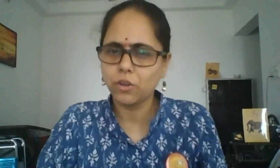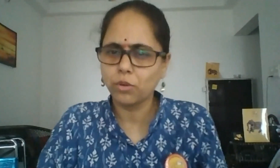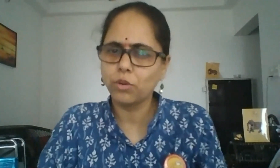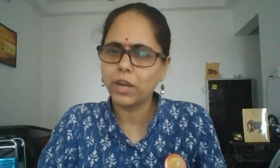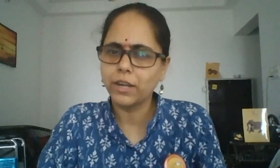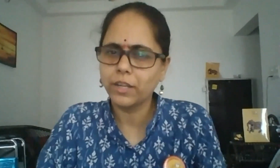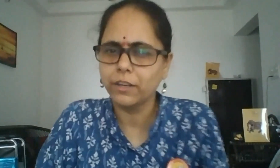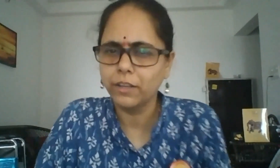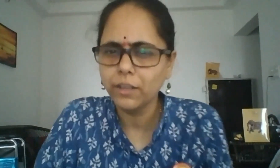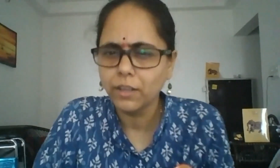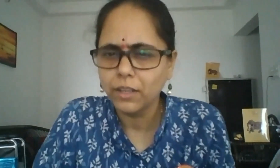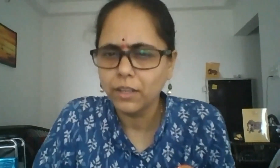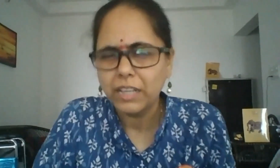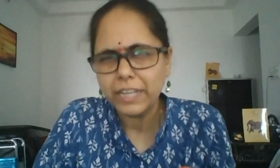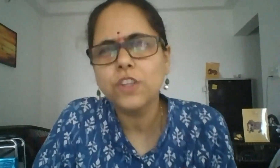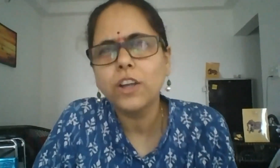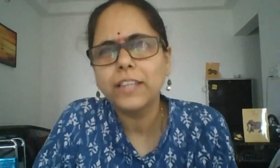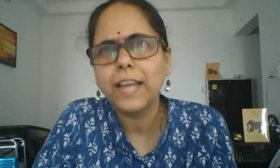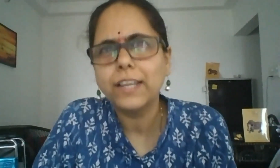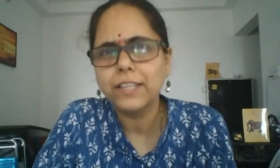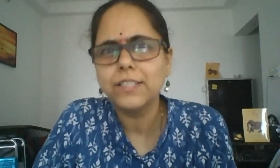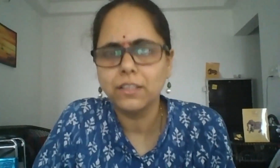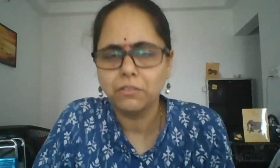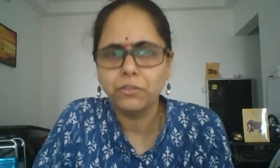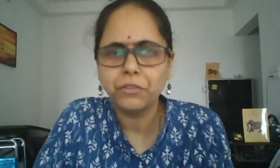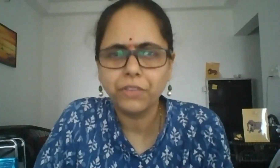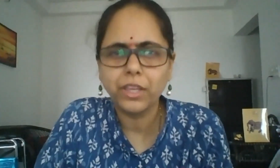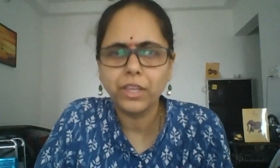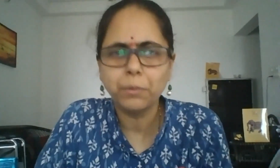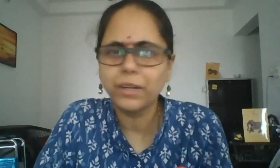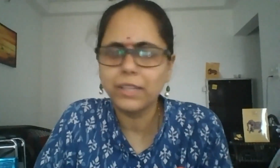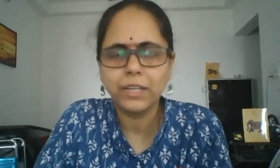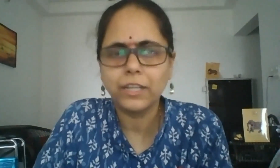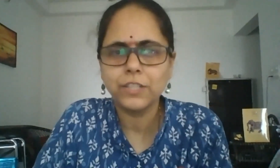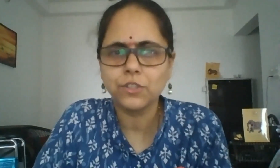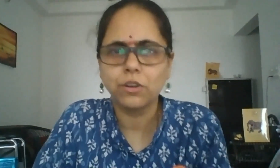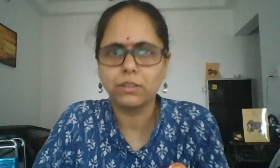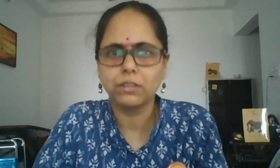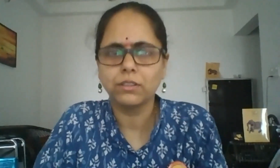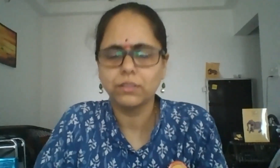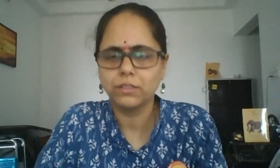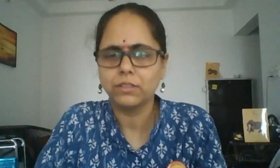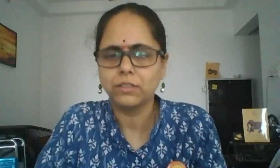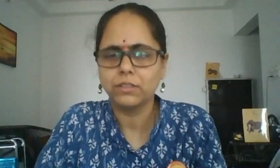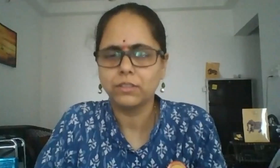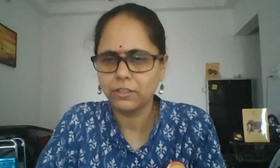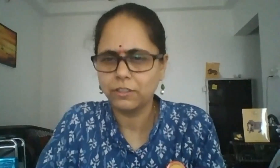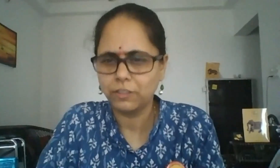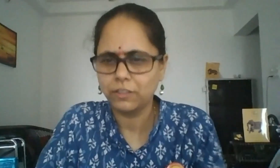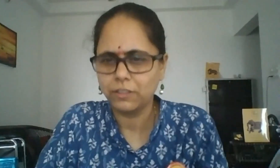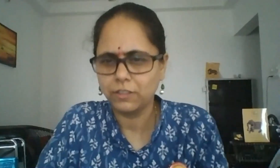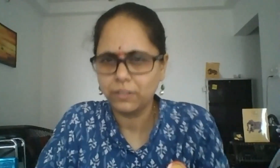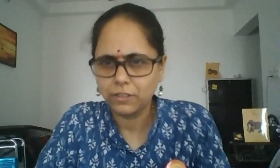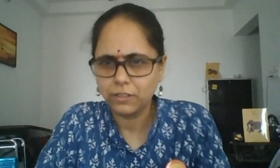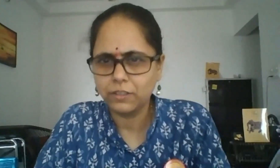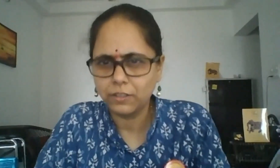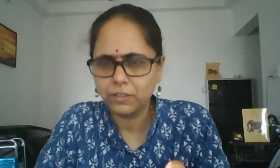can't hear. It's not that easy, we feel, but then it is not.